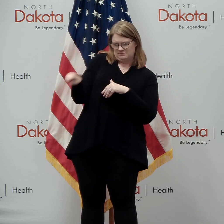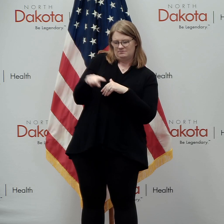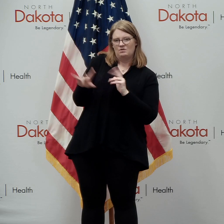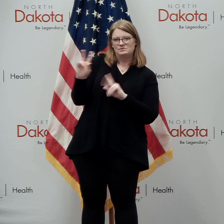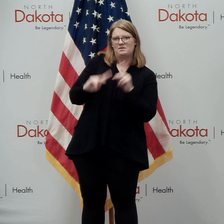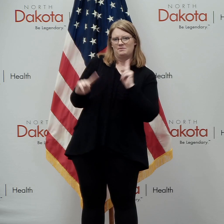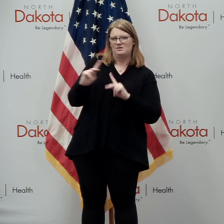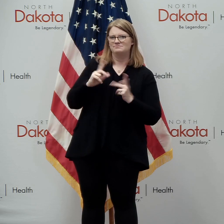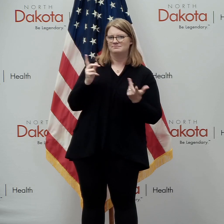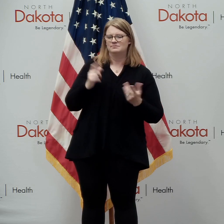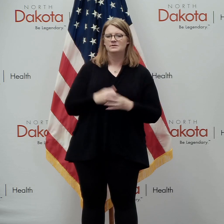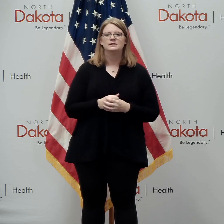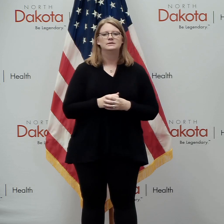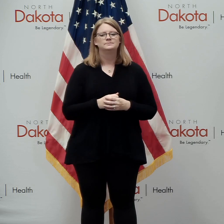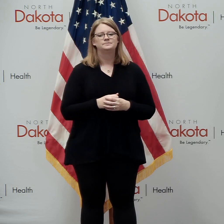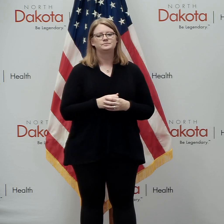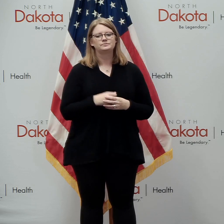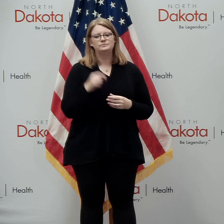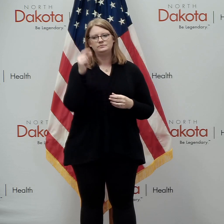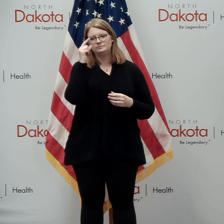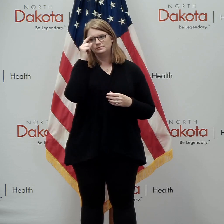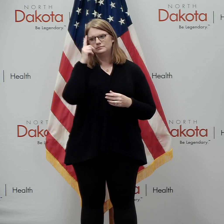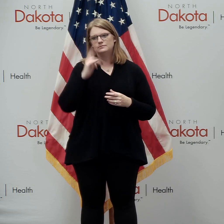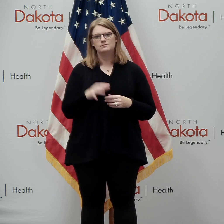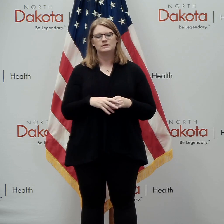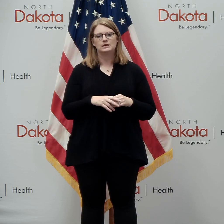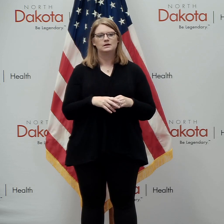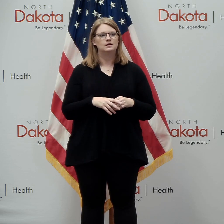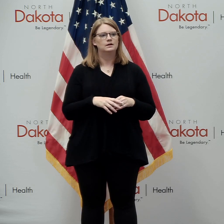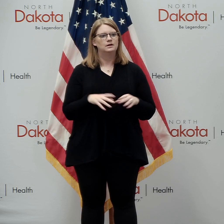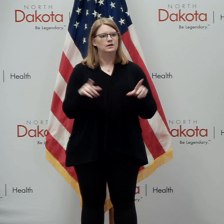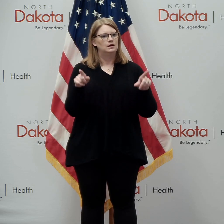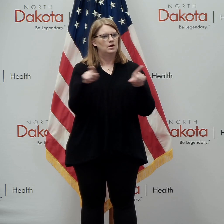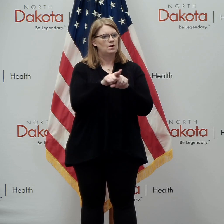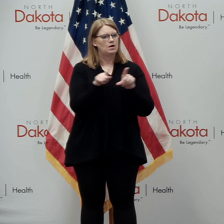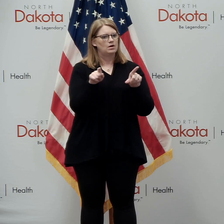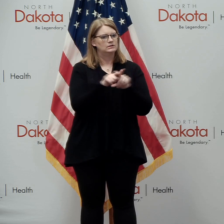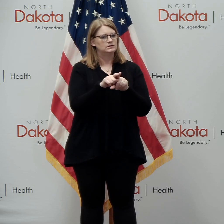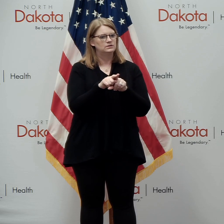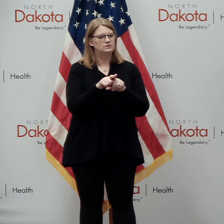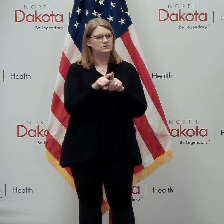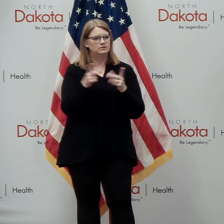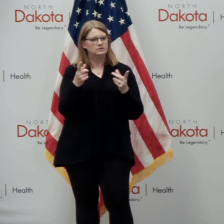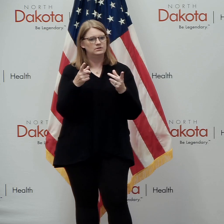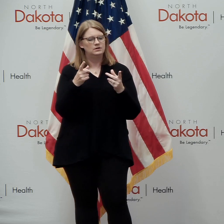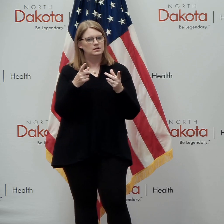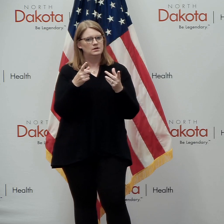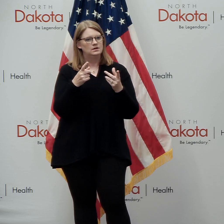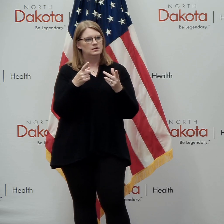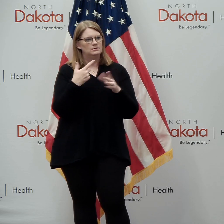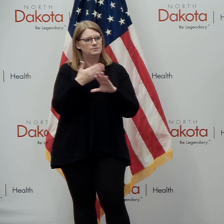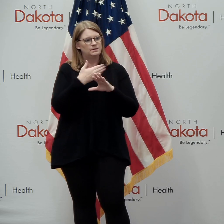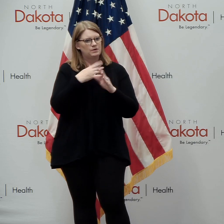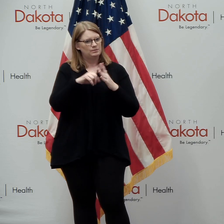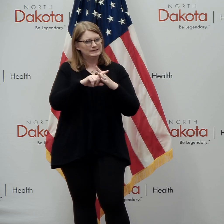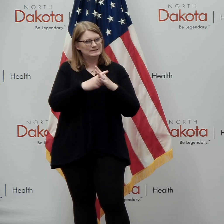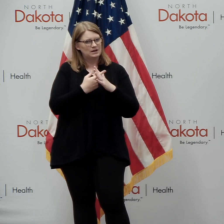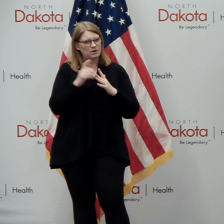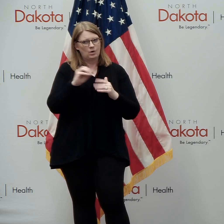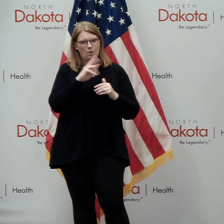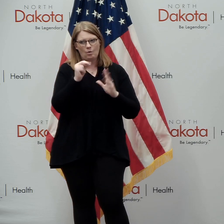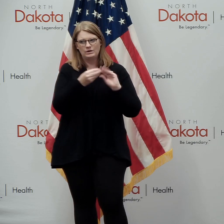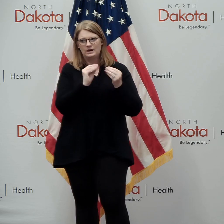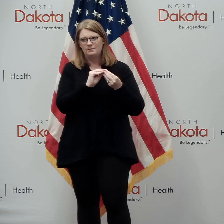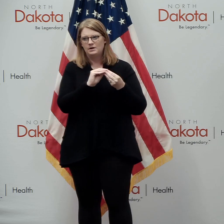you. One other thing we want to also share at the outset too is in the context, before we get into our own numbers in the state, is